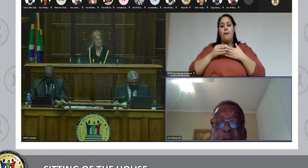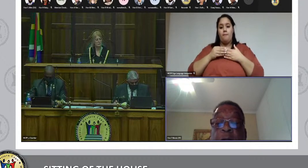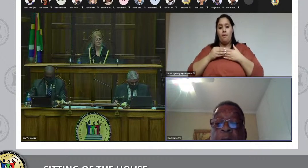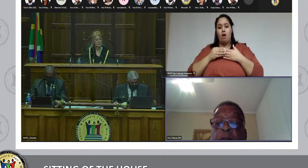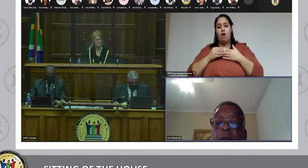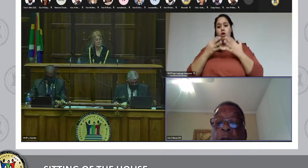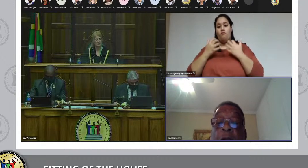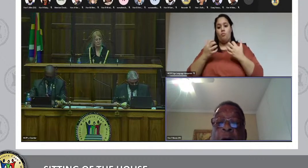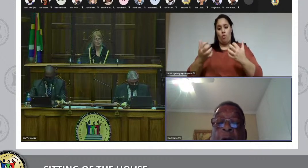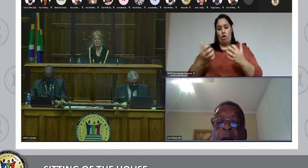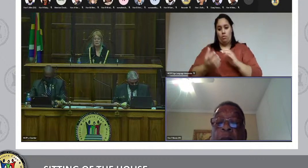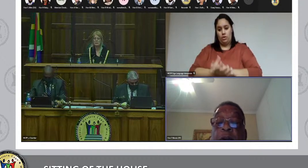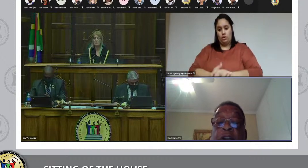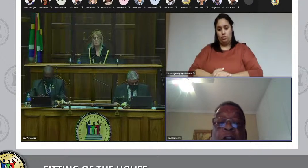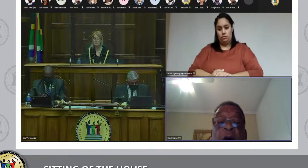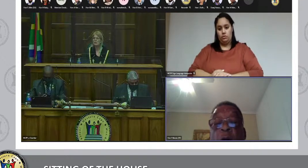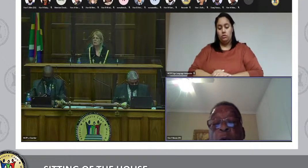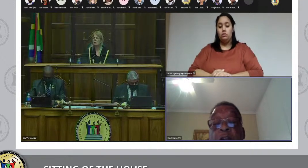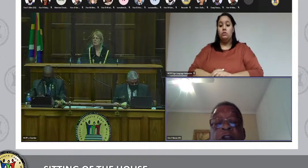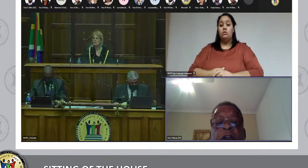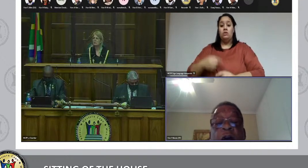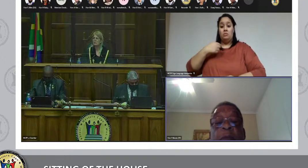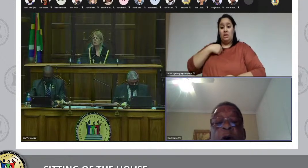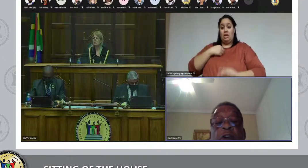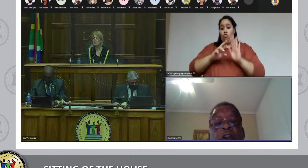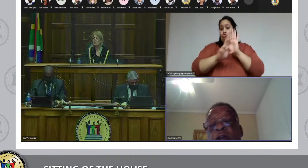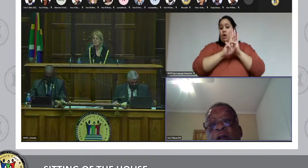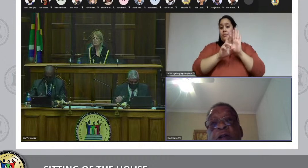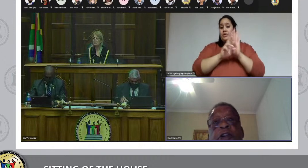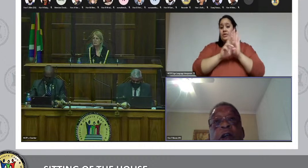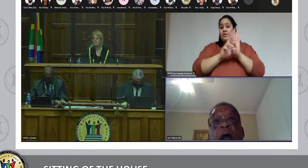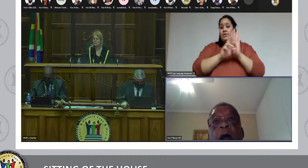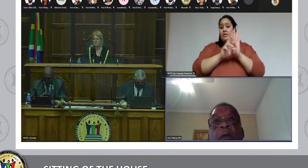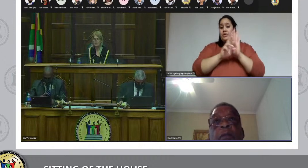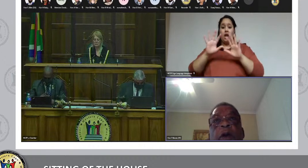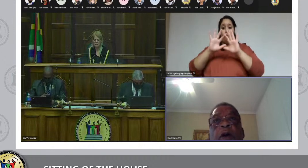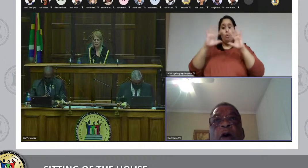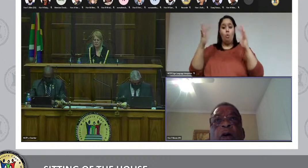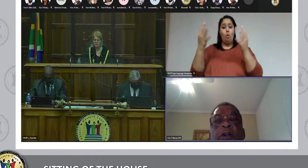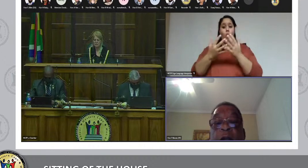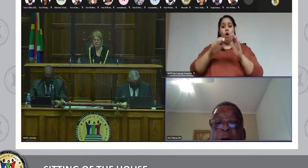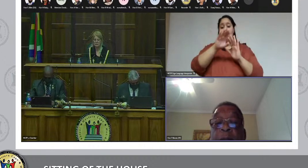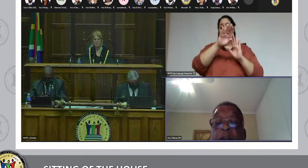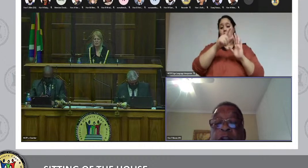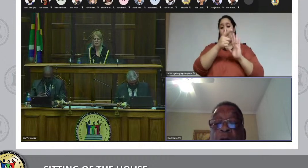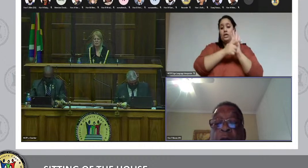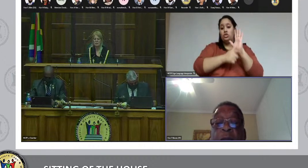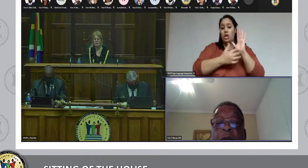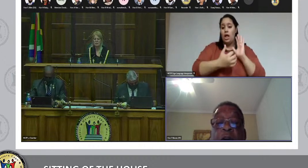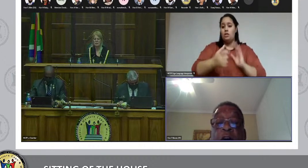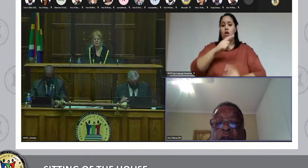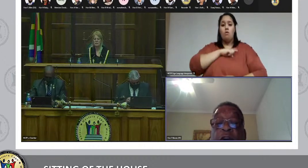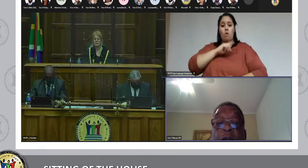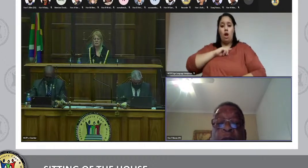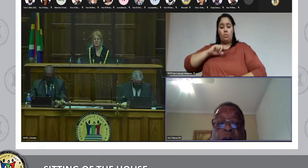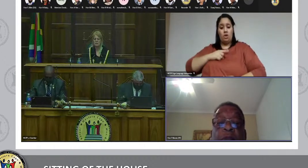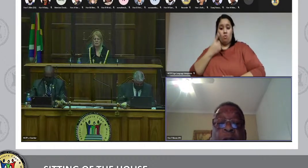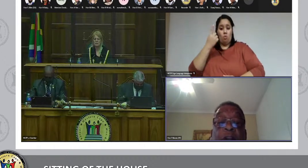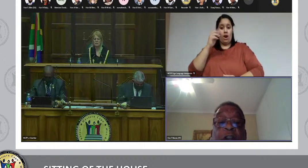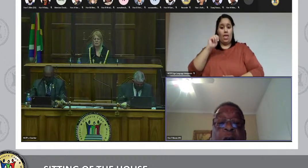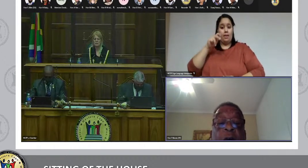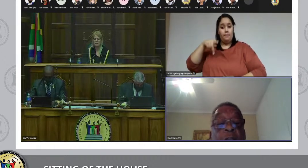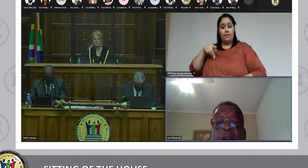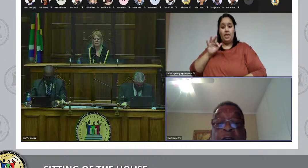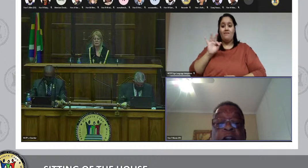of Parliament. Now, I represent the whole Western Cape constituency because I'm the sole MP of the Freedom